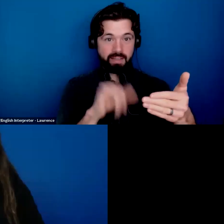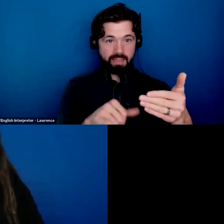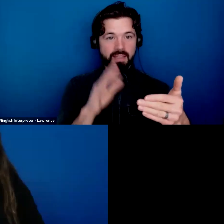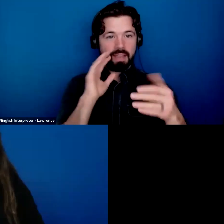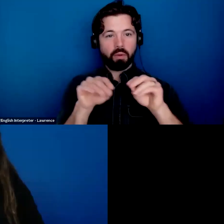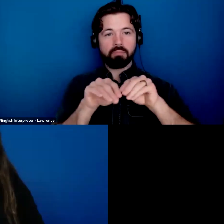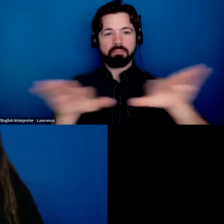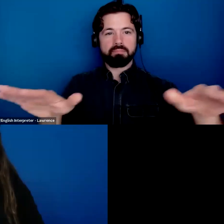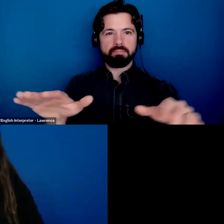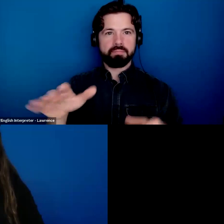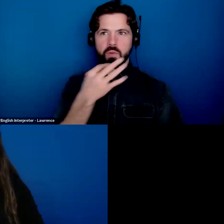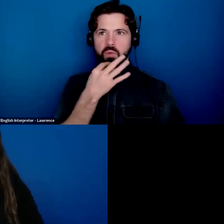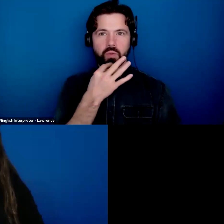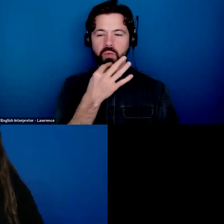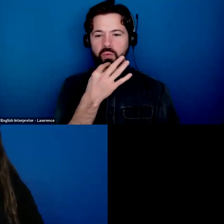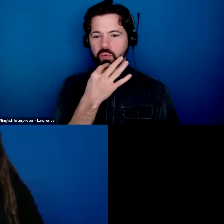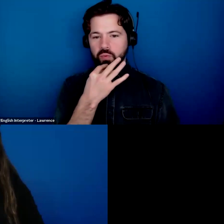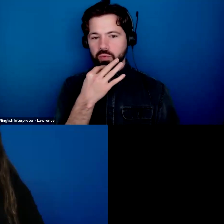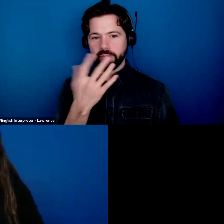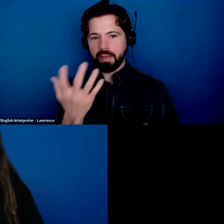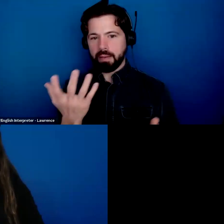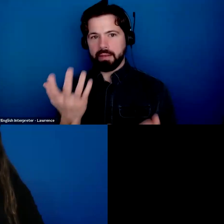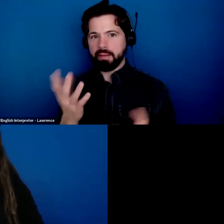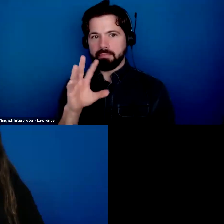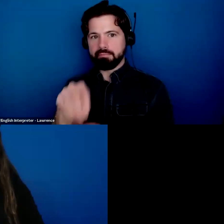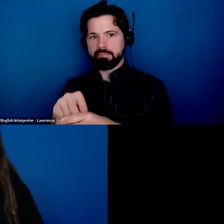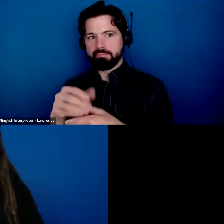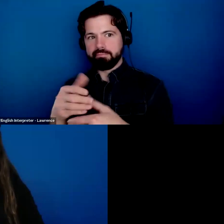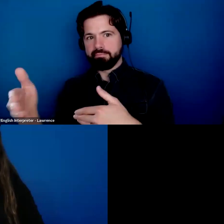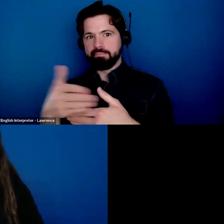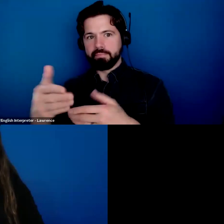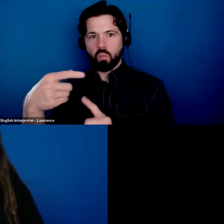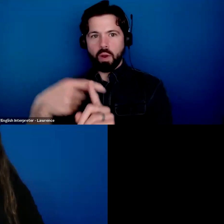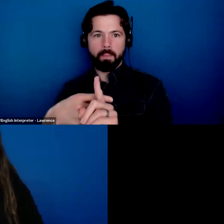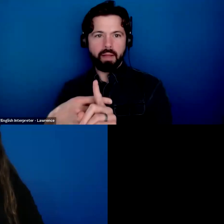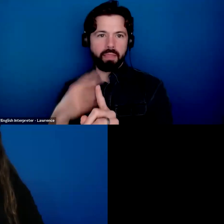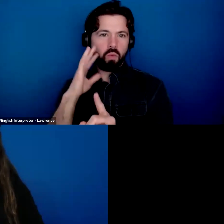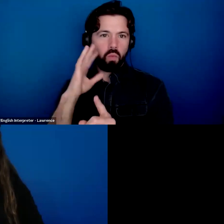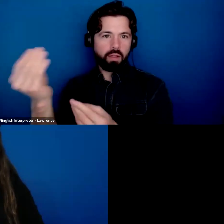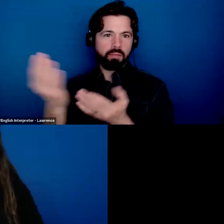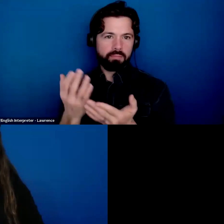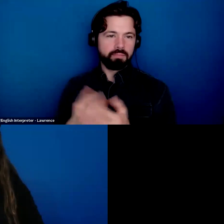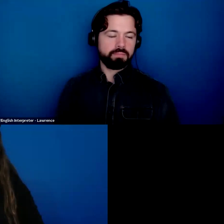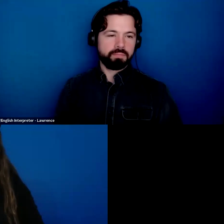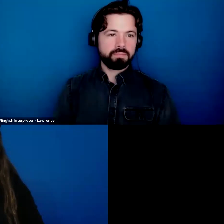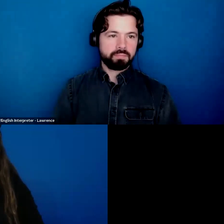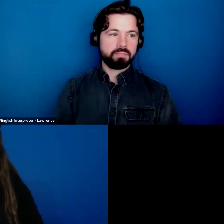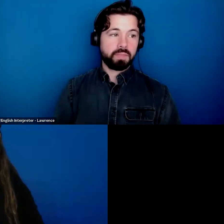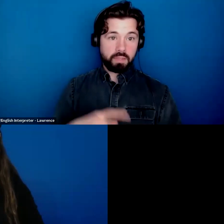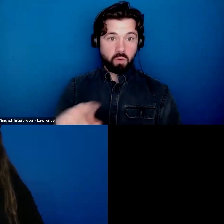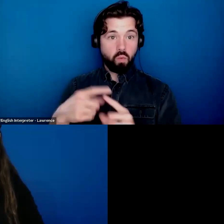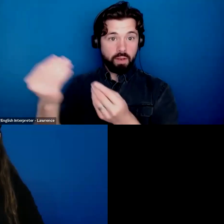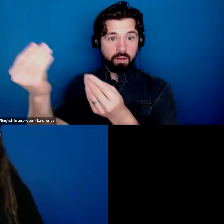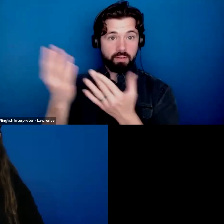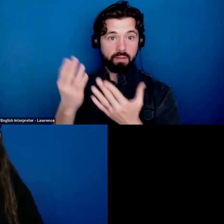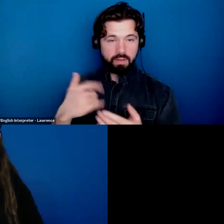us during the next month or so. And at that point, we will be implementing